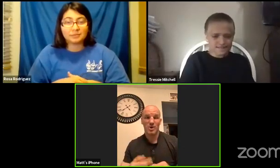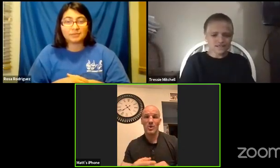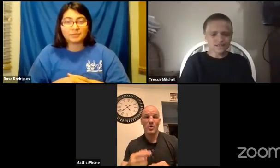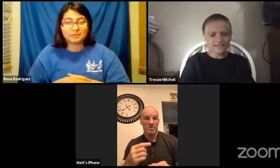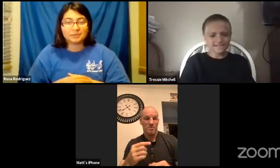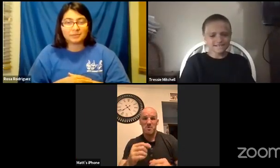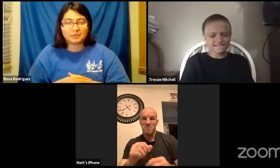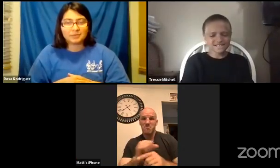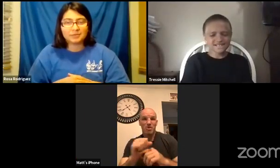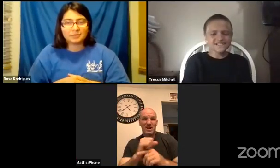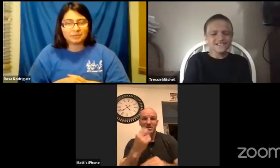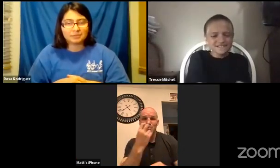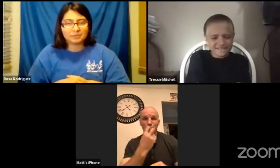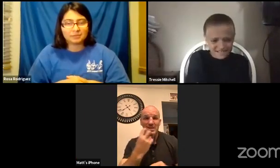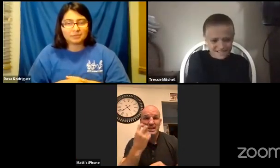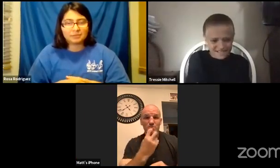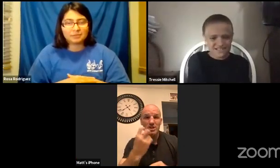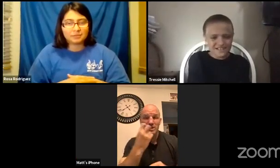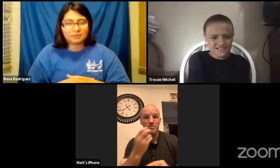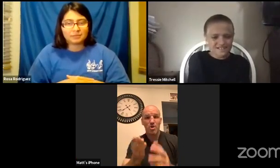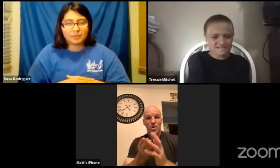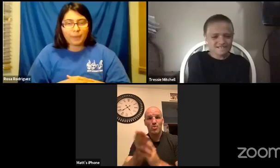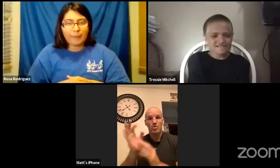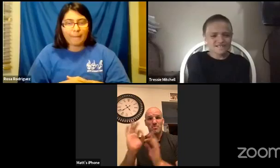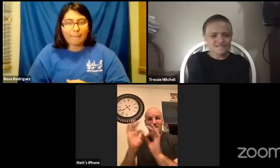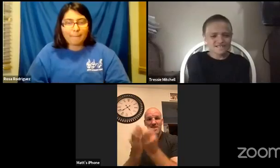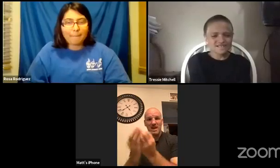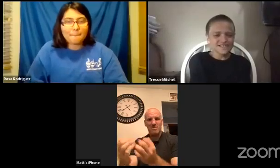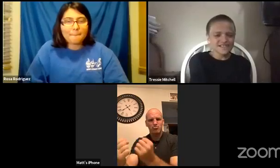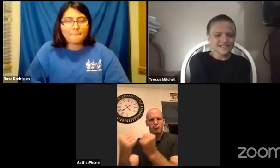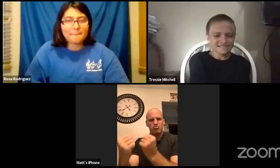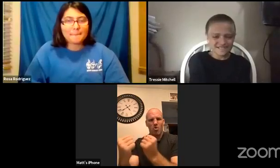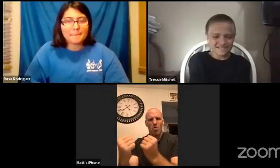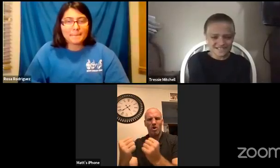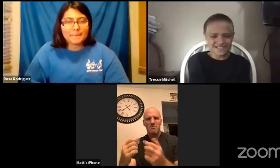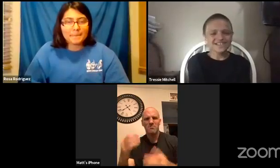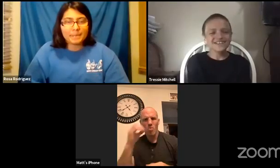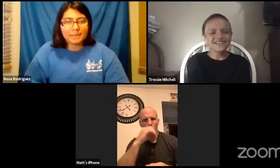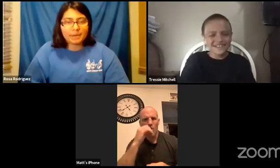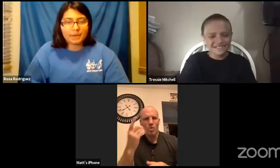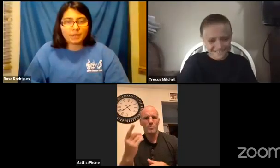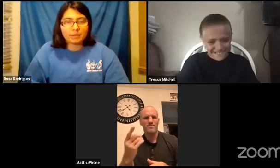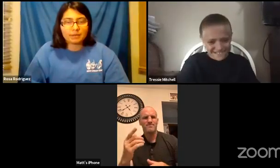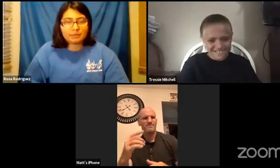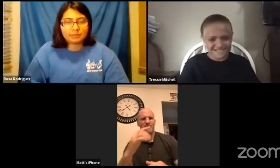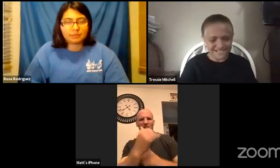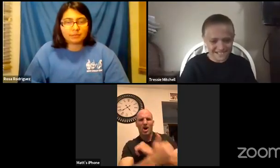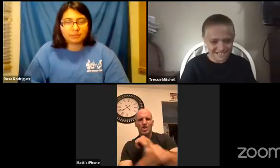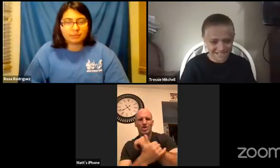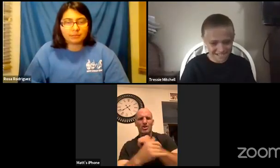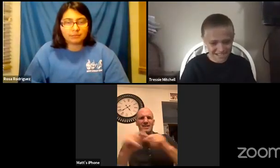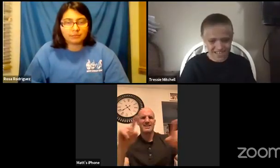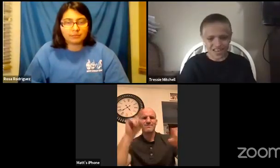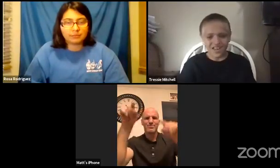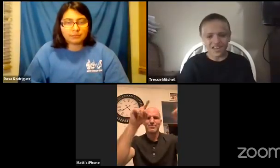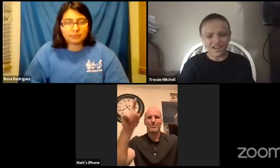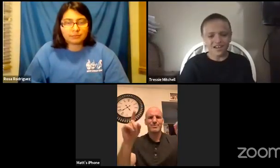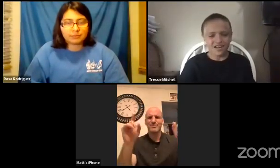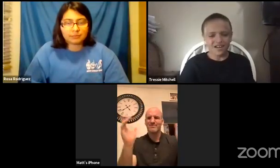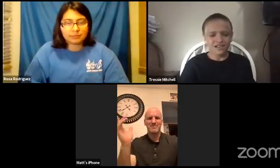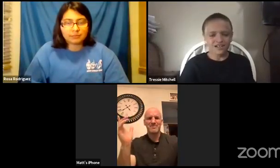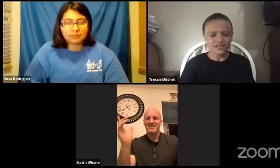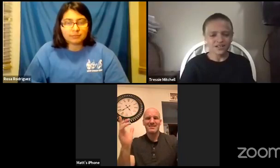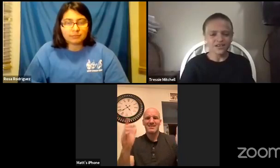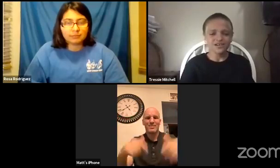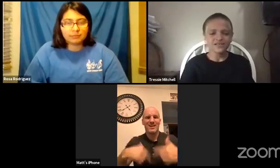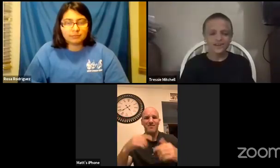mostly orally. I was in an oral educational program. I had no interpreter. Everyone in my family